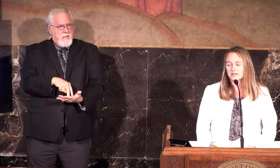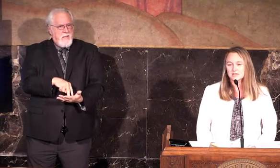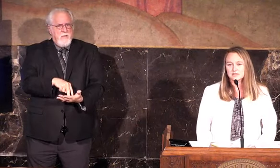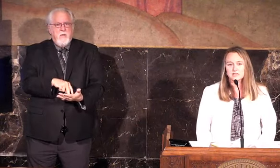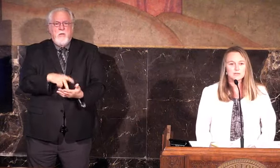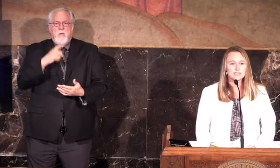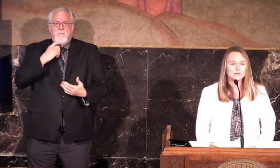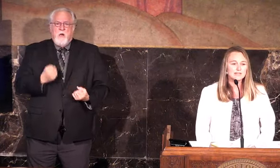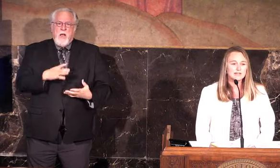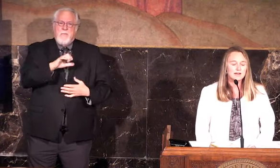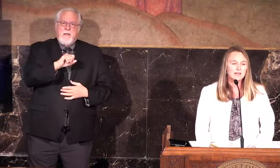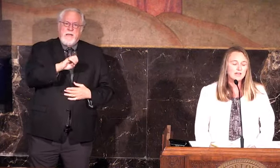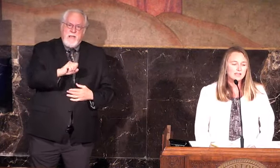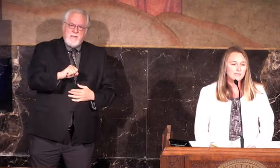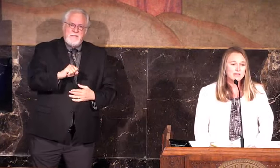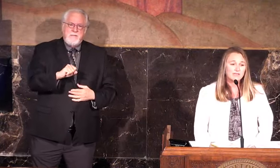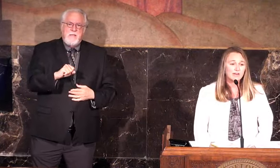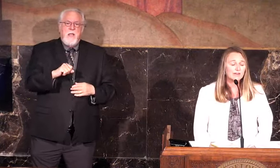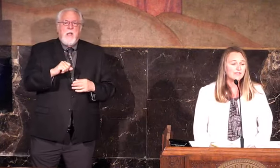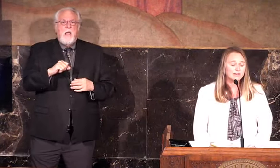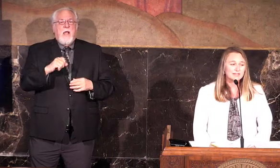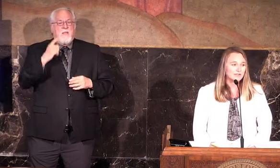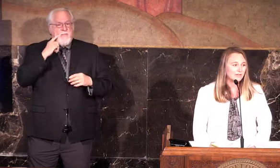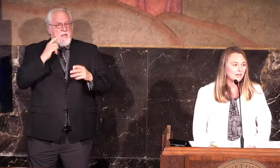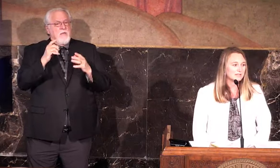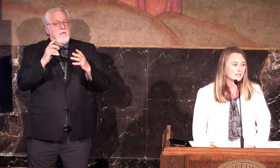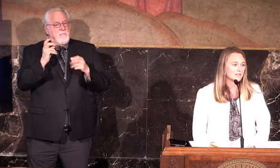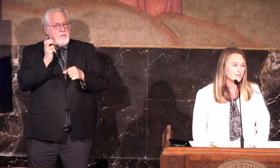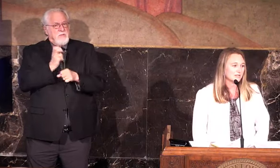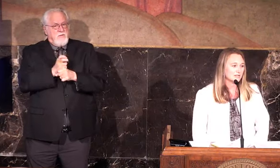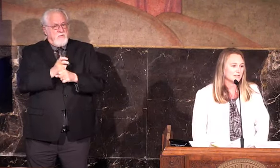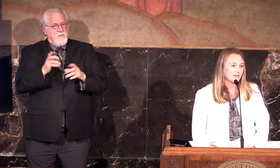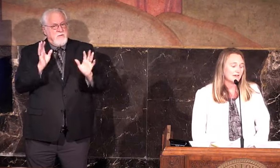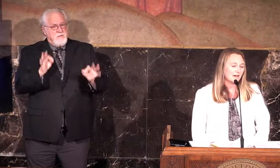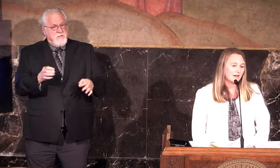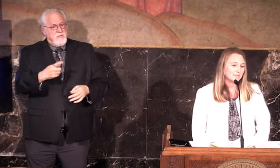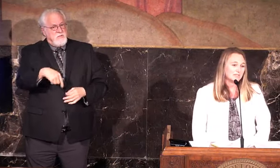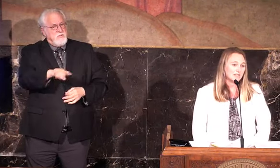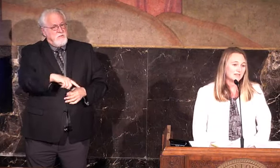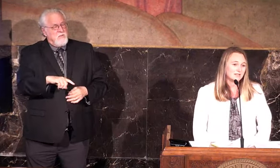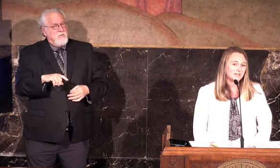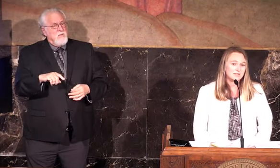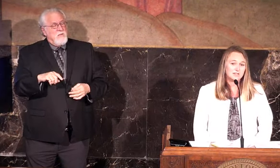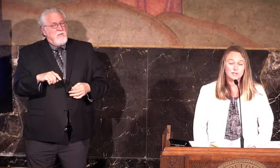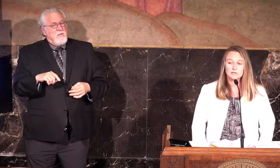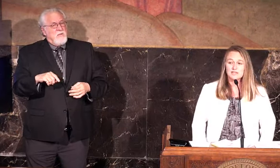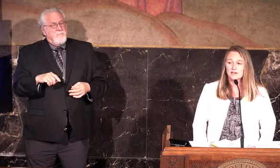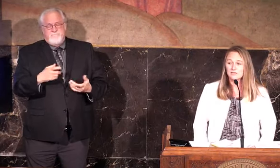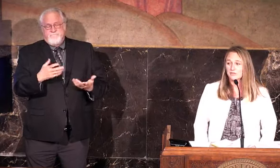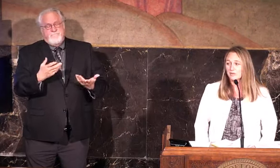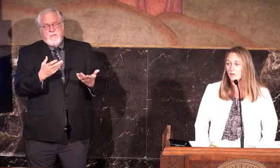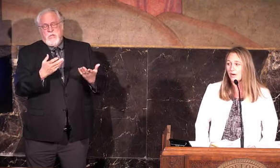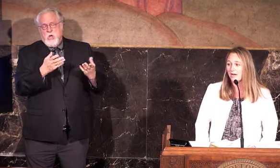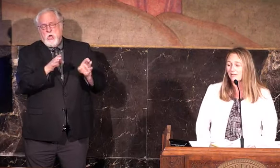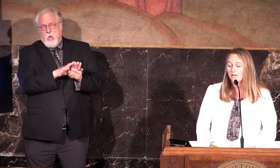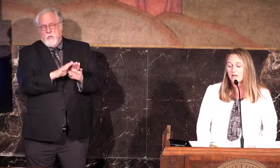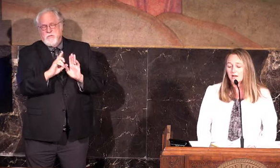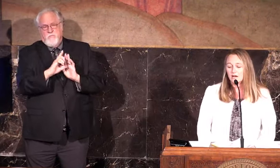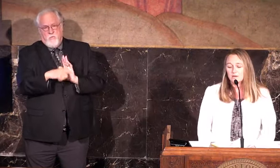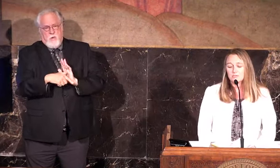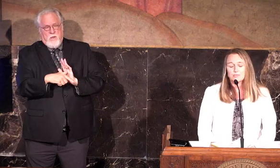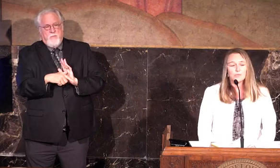our cases in Southwest Louisiana. And they've made very, very difficult decisions to close down for a little